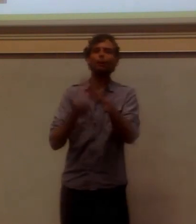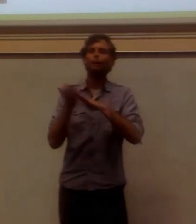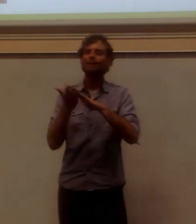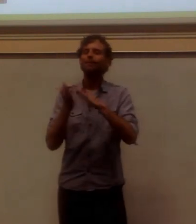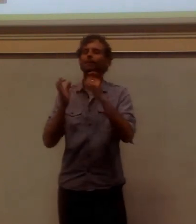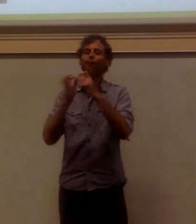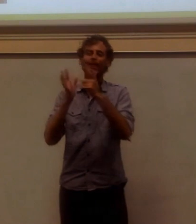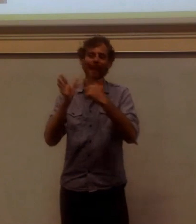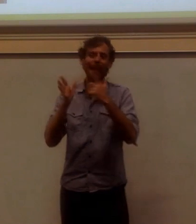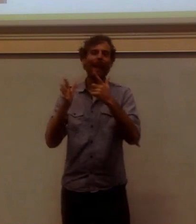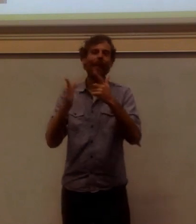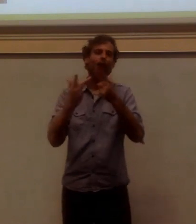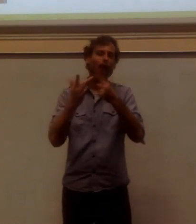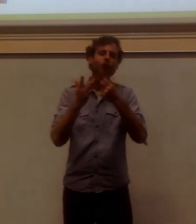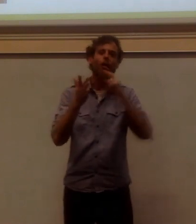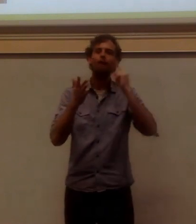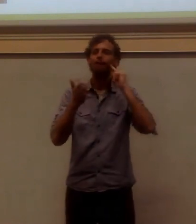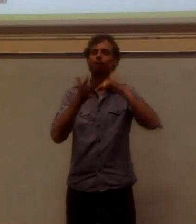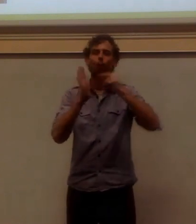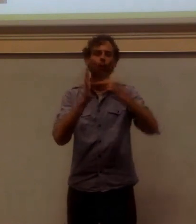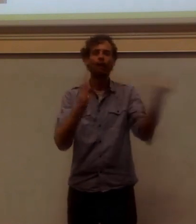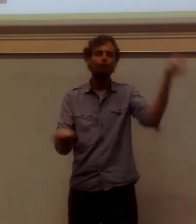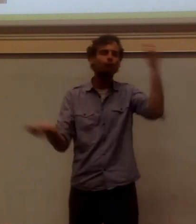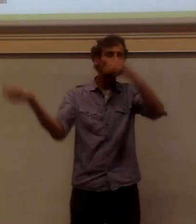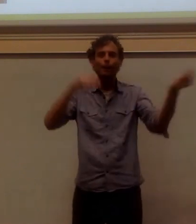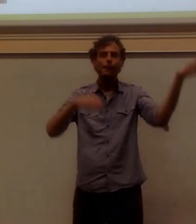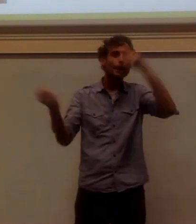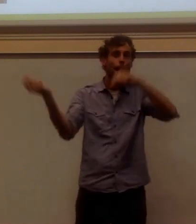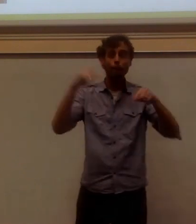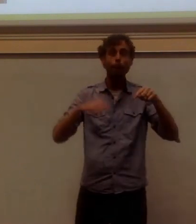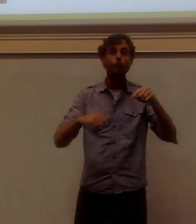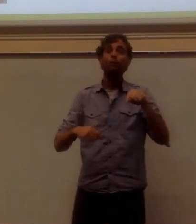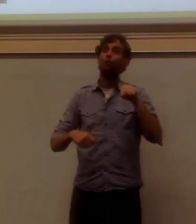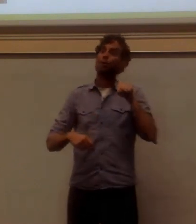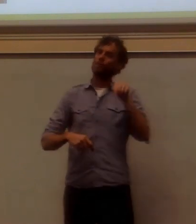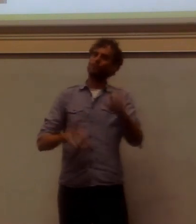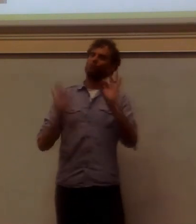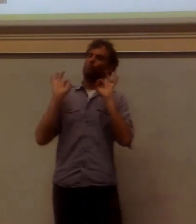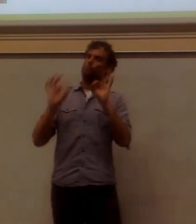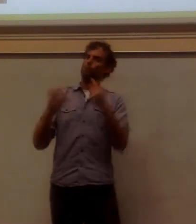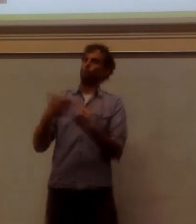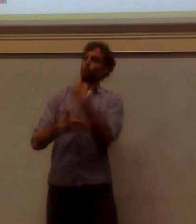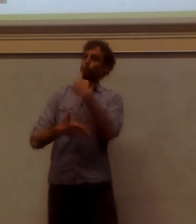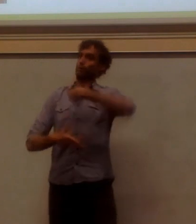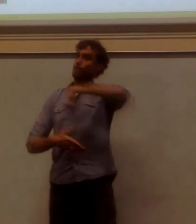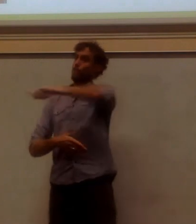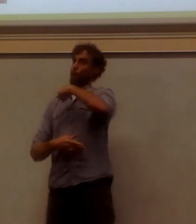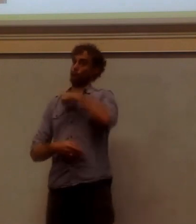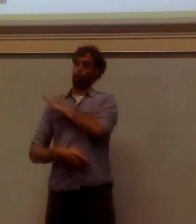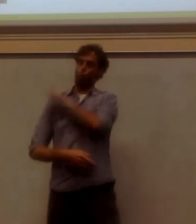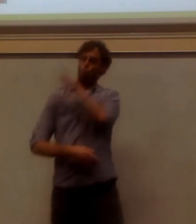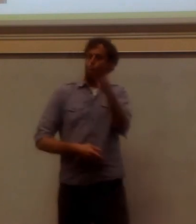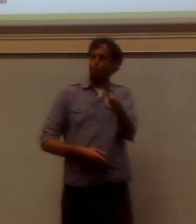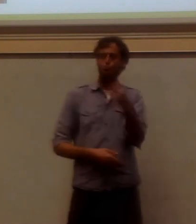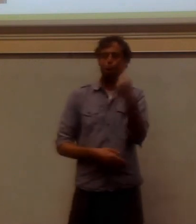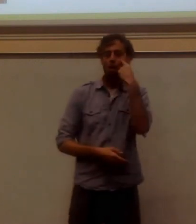the EUD, European Union of the Deaf, in Athens. And at this meeting, there were key representatives from various deaf associations from